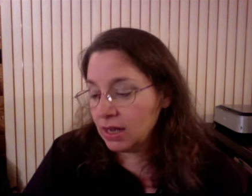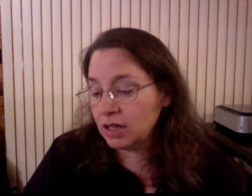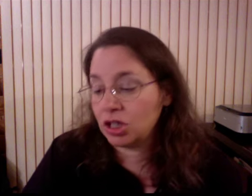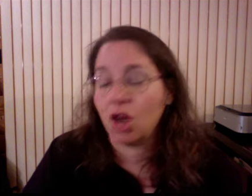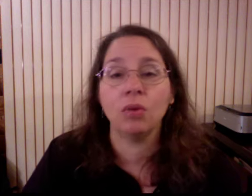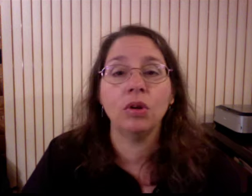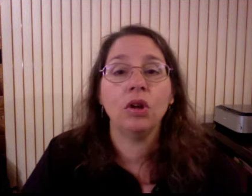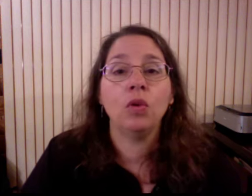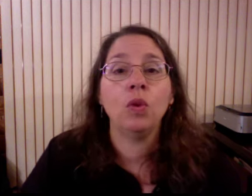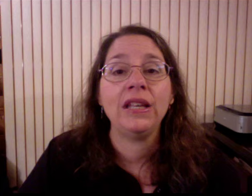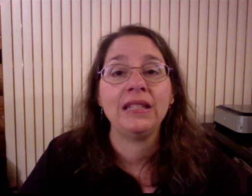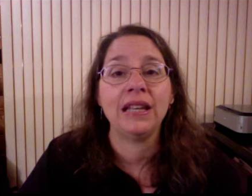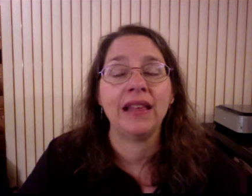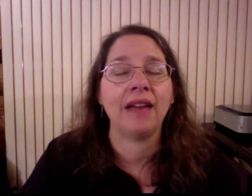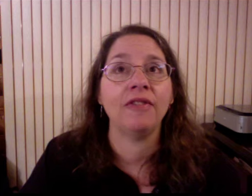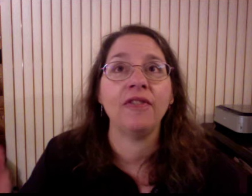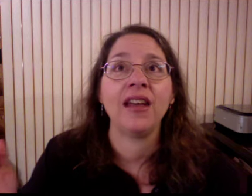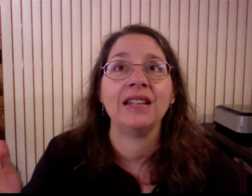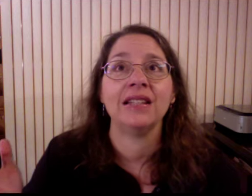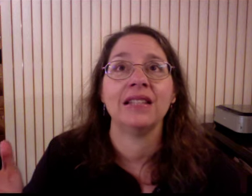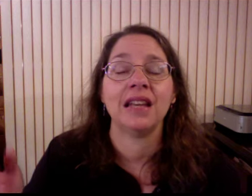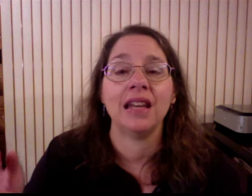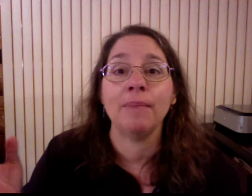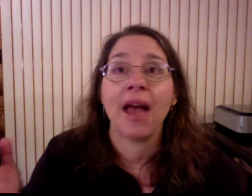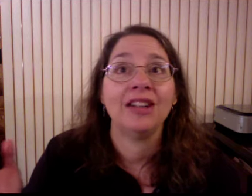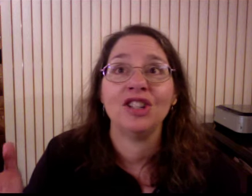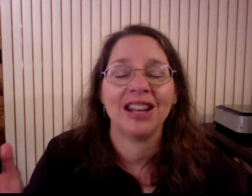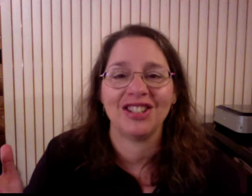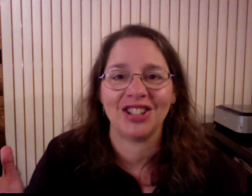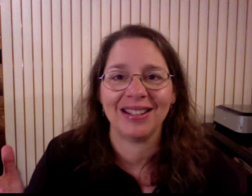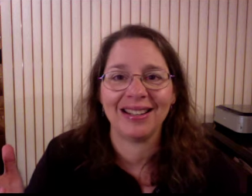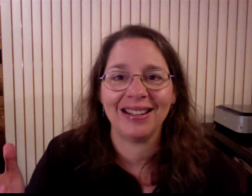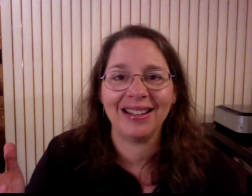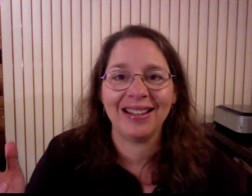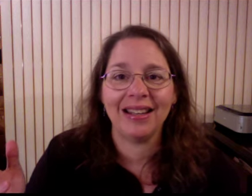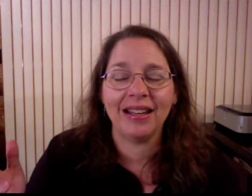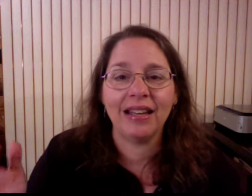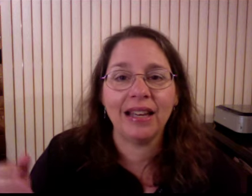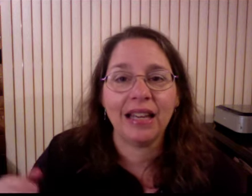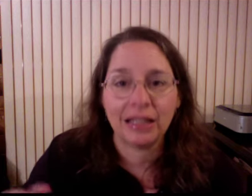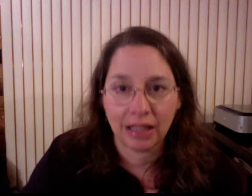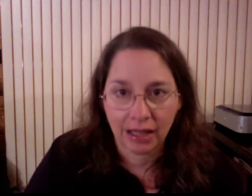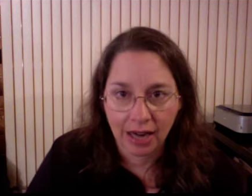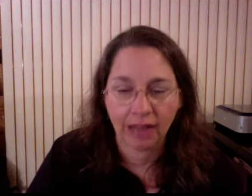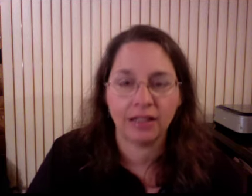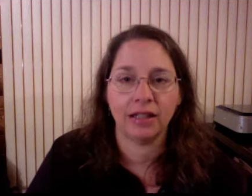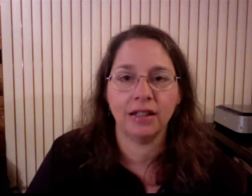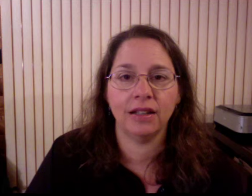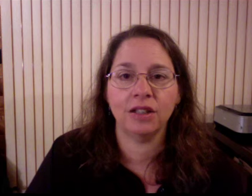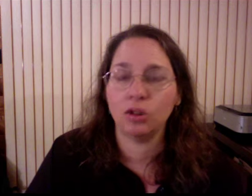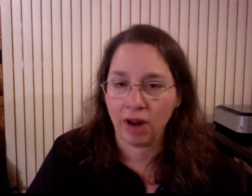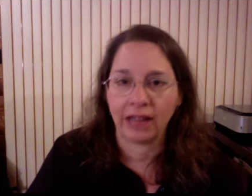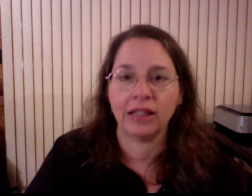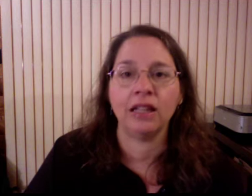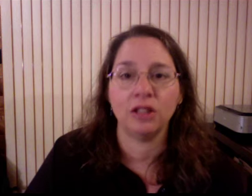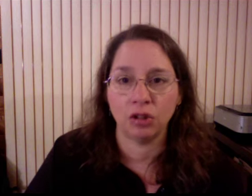So, we see that fantasy, imagination, is connected directly to the